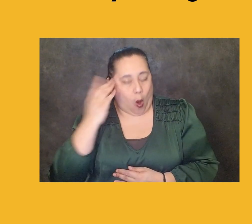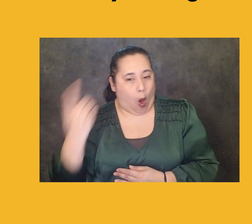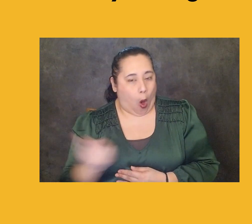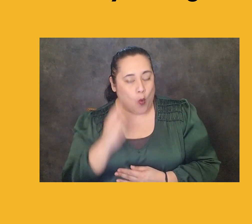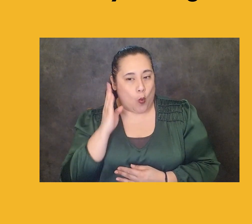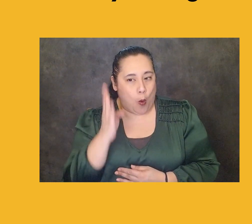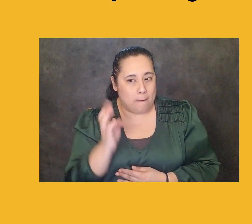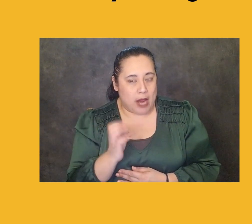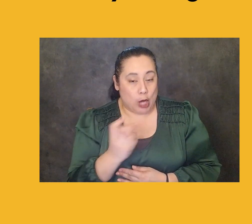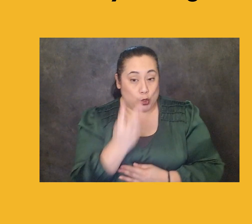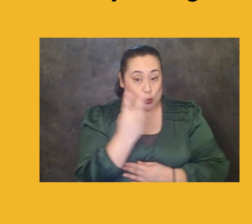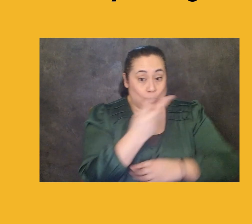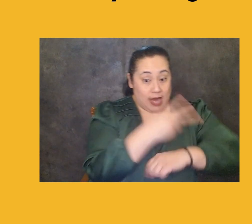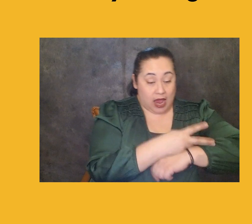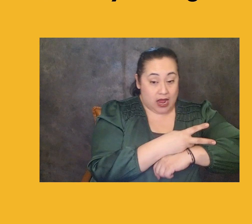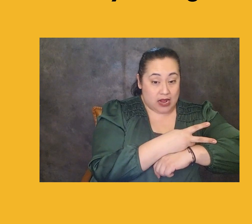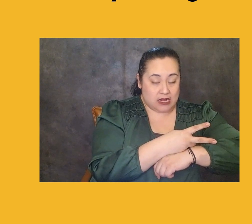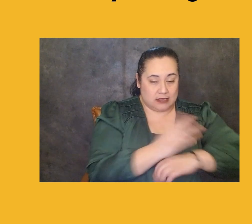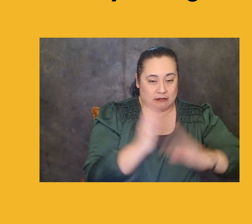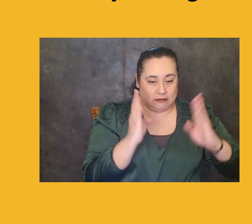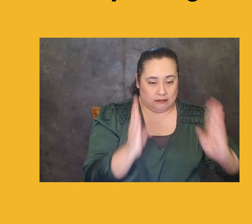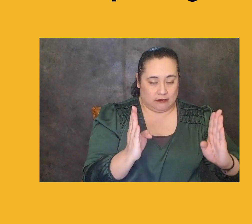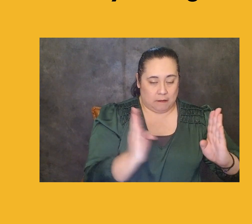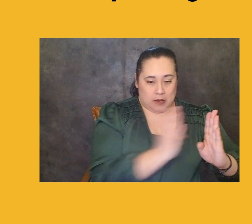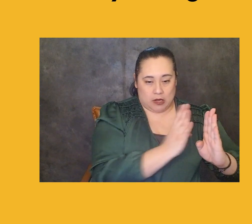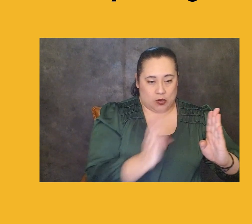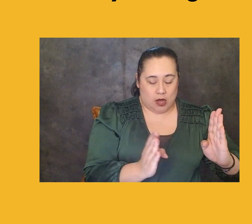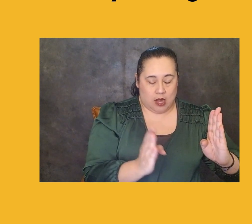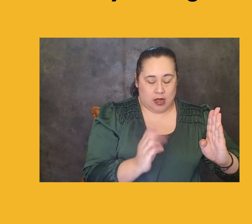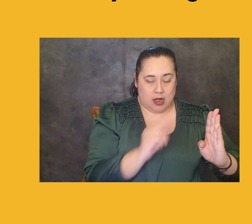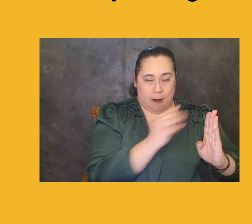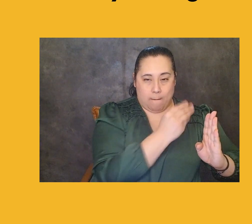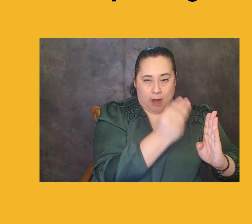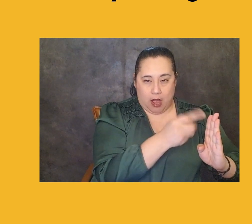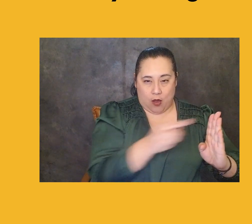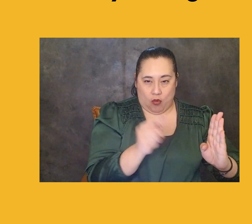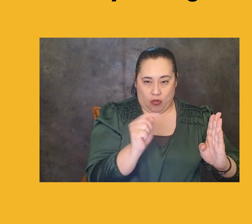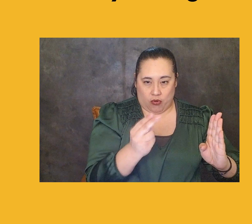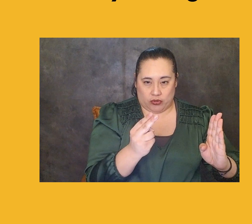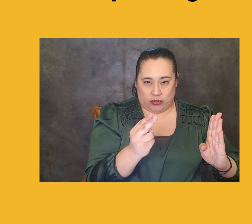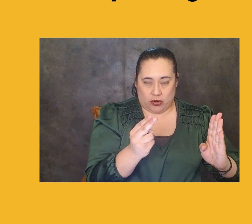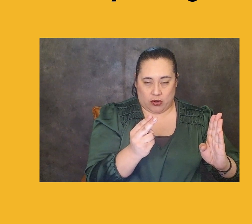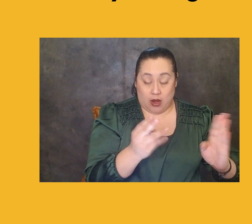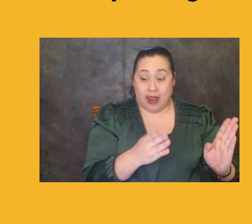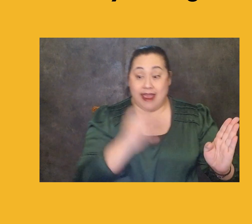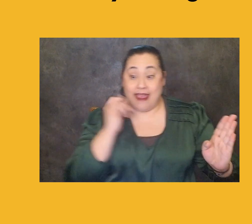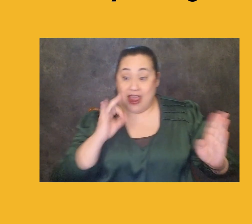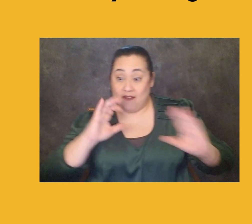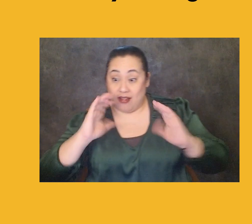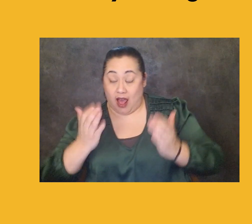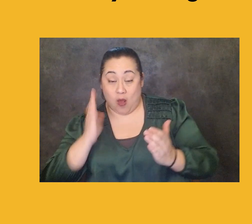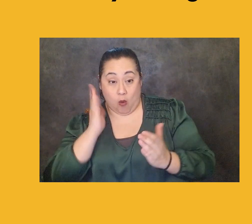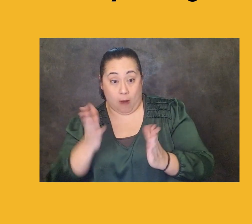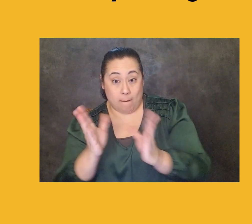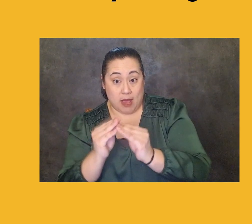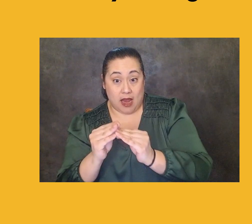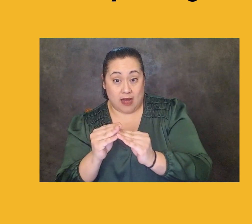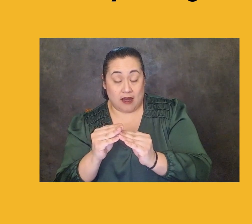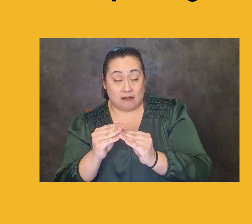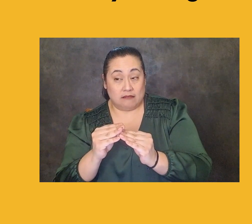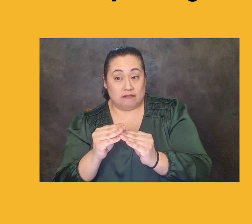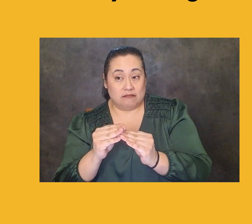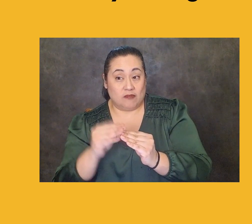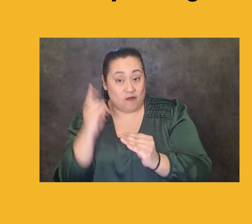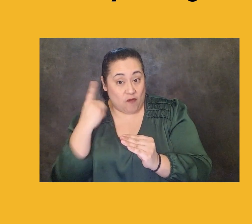knew it would always be 2 days from Monday through Thursday. And if there would be some kind of meeting or